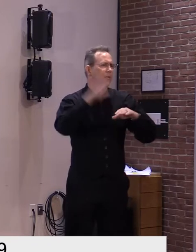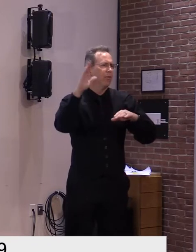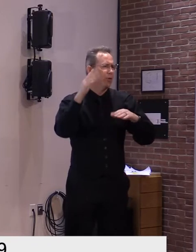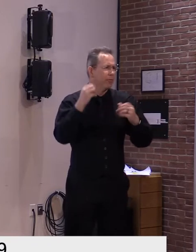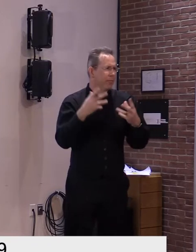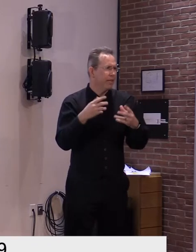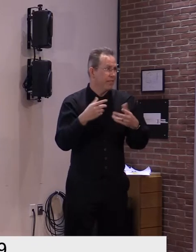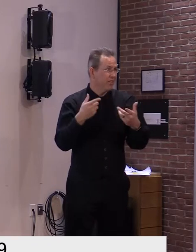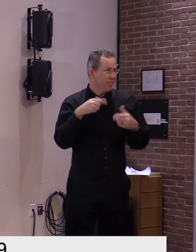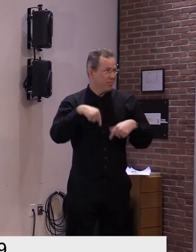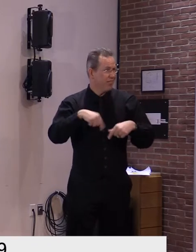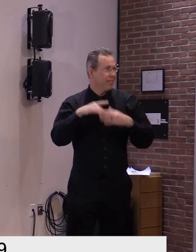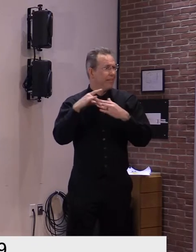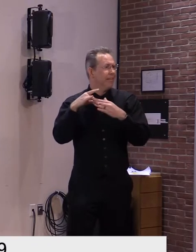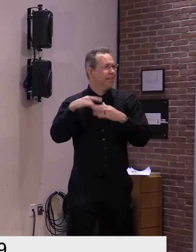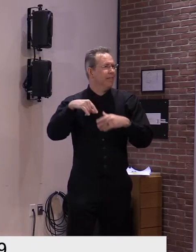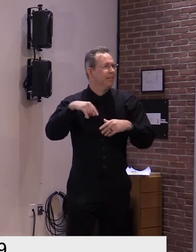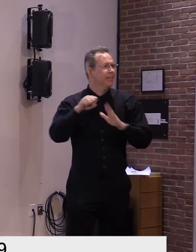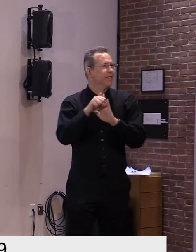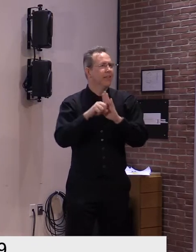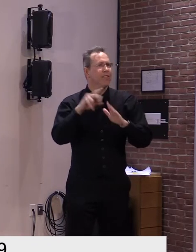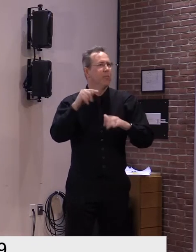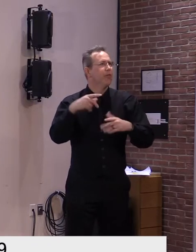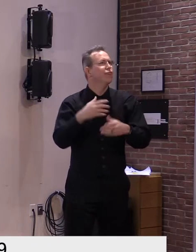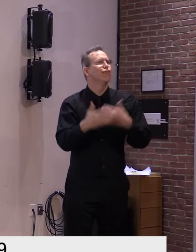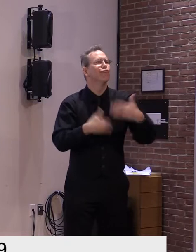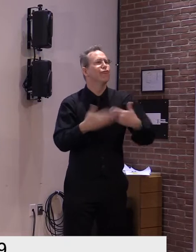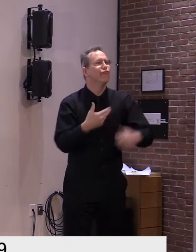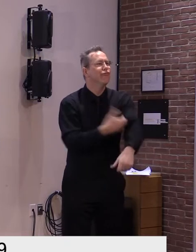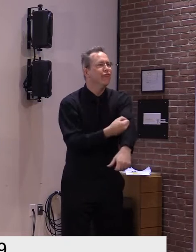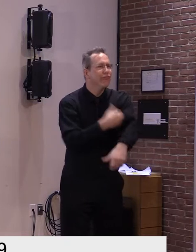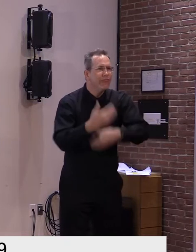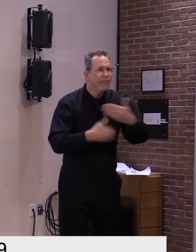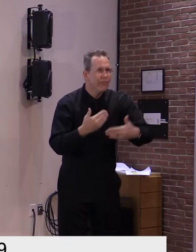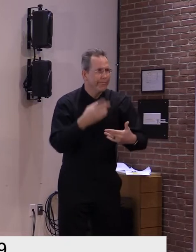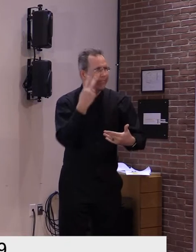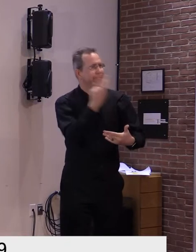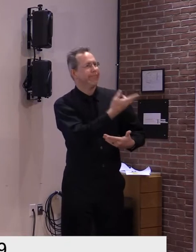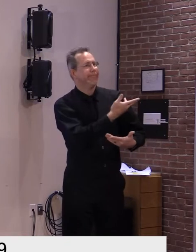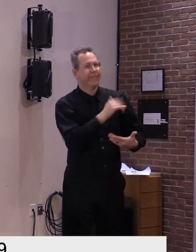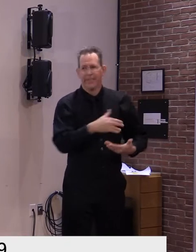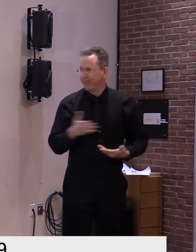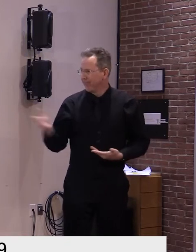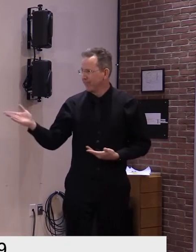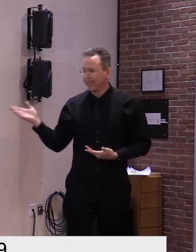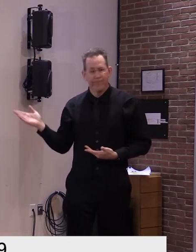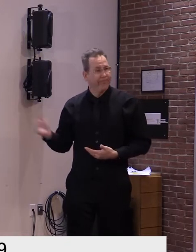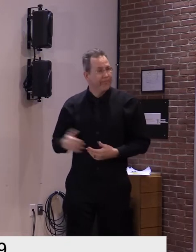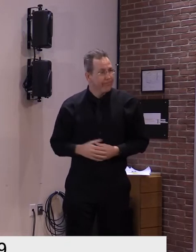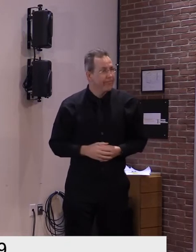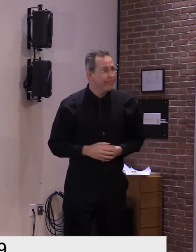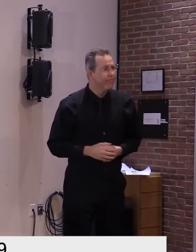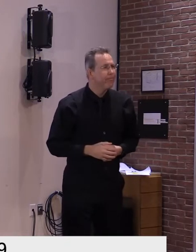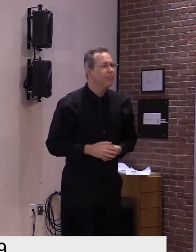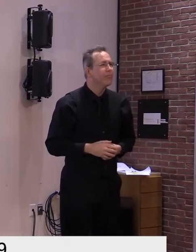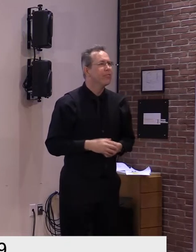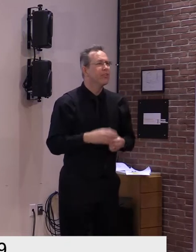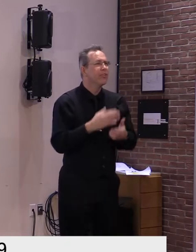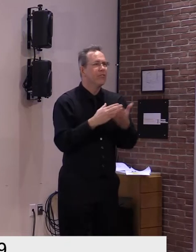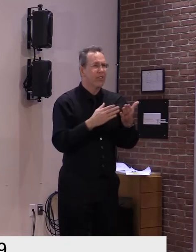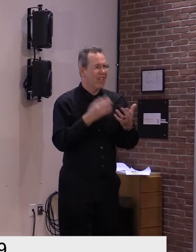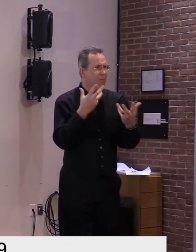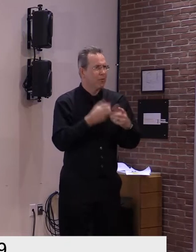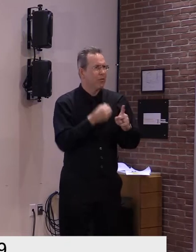of the vaccination percentage among this population. And we're seeing the direct impact in our data, and these